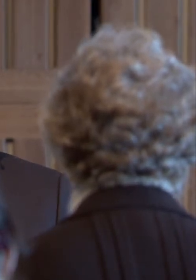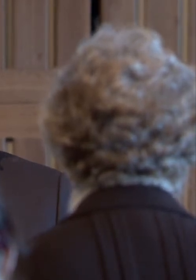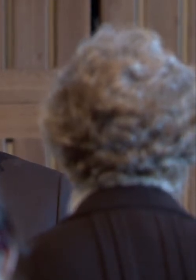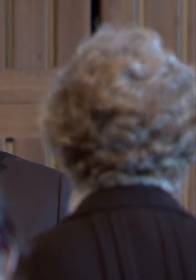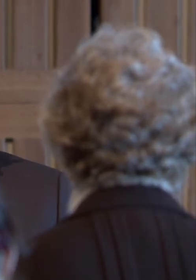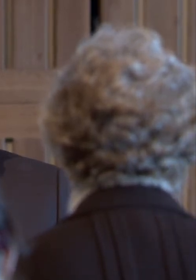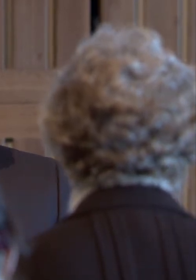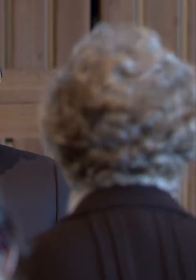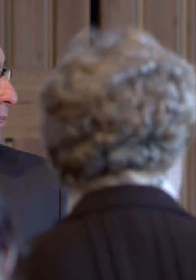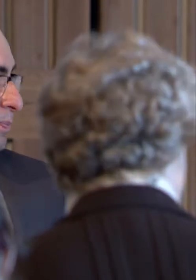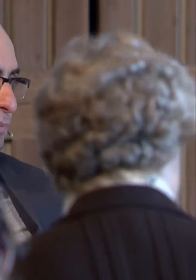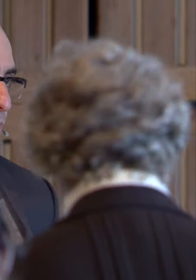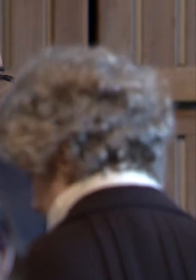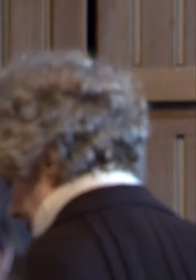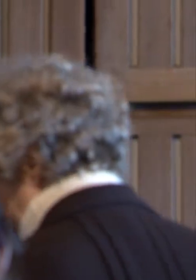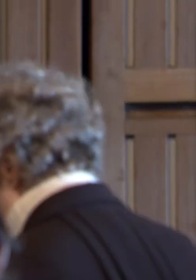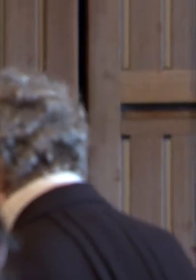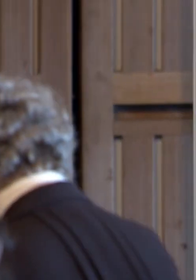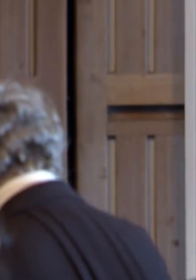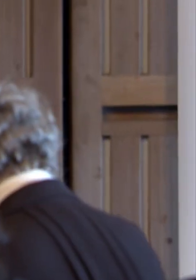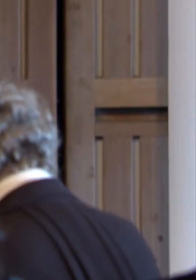Mr. Bruce Corlett. Welcome, Bruce.